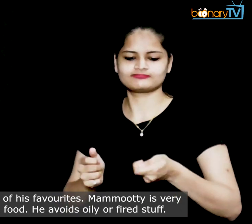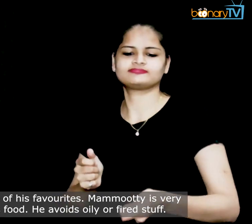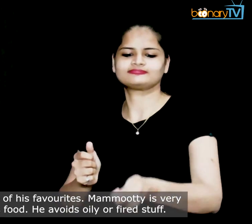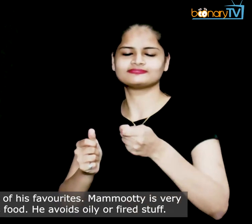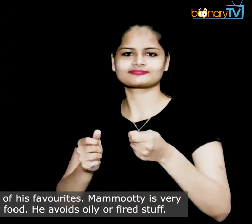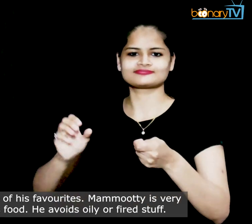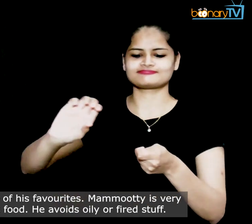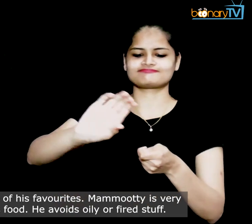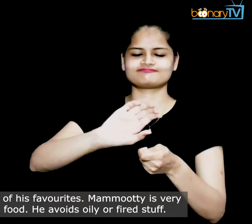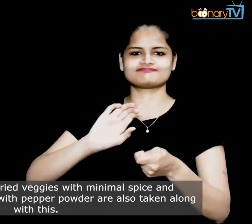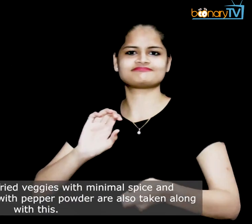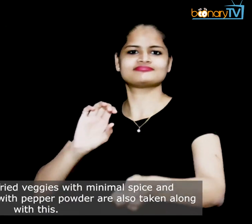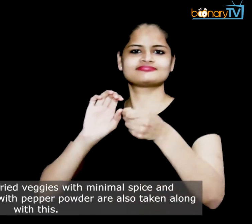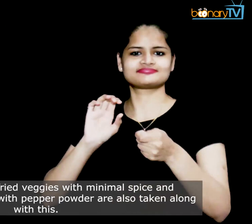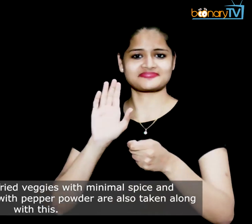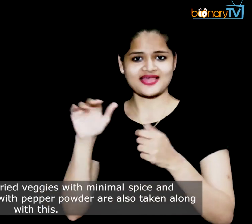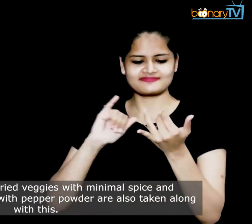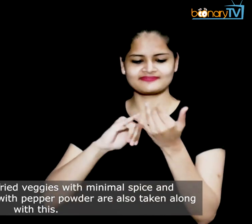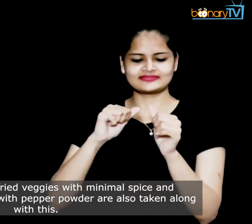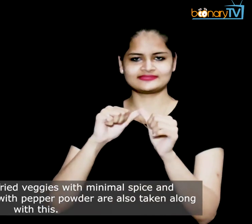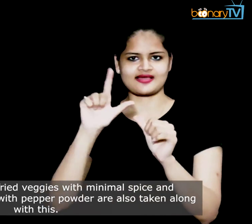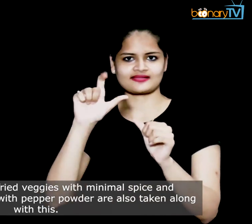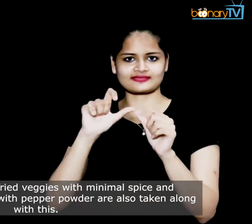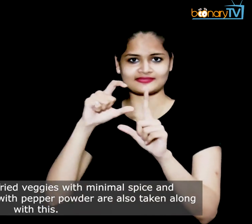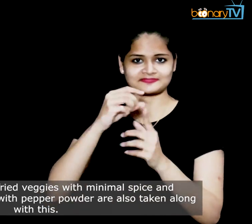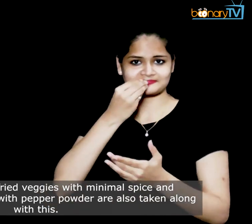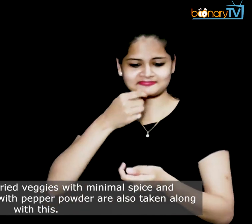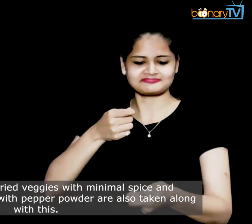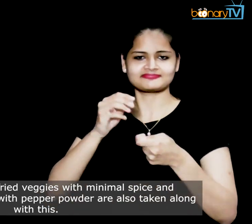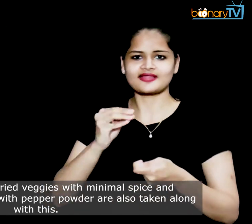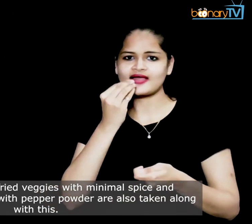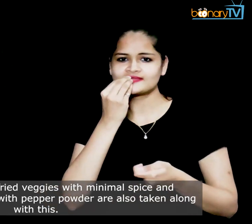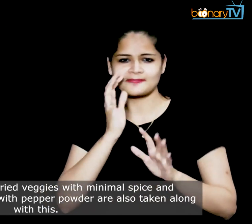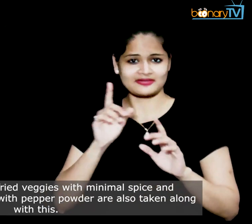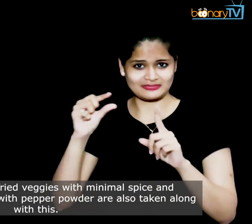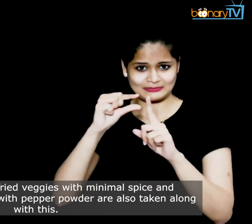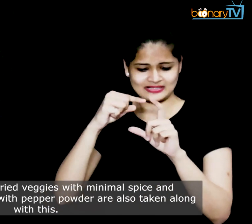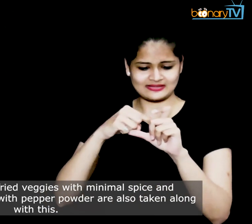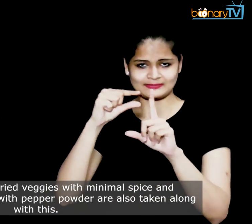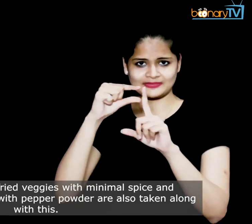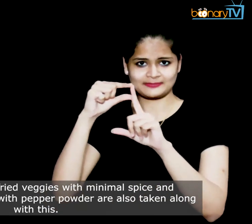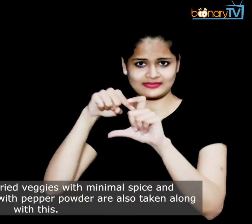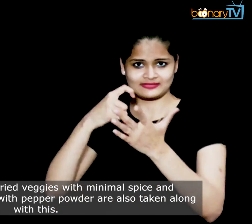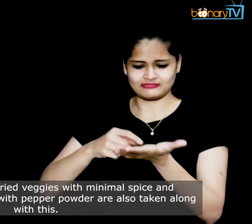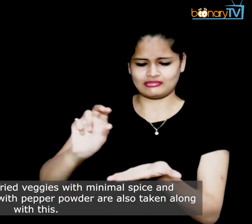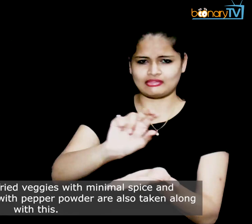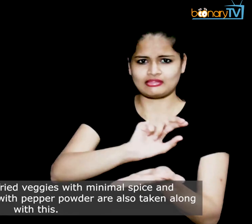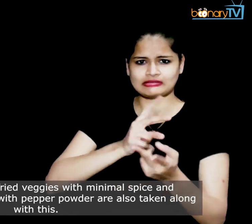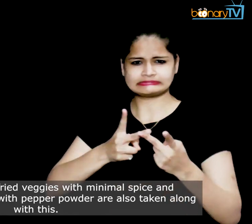fried stuff he likes to take stir fried veggies with minimal spice and vegetable salad